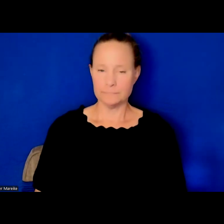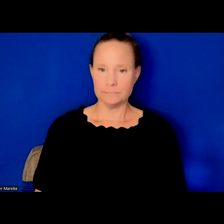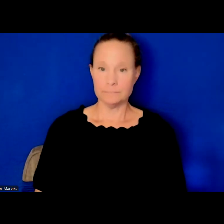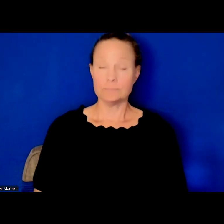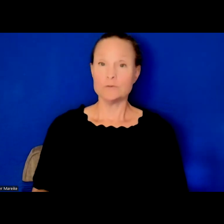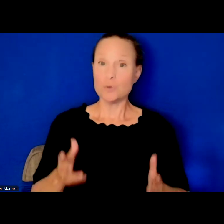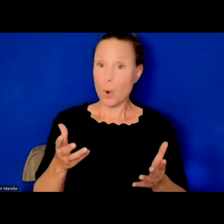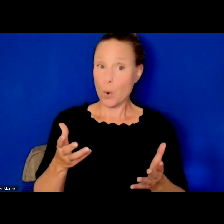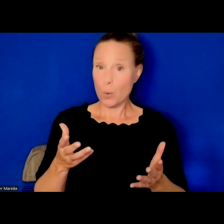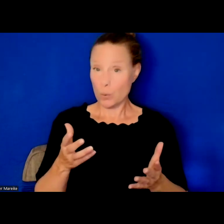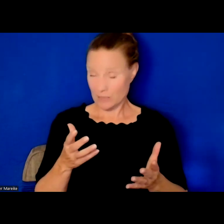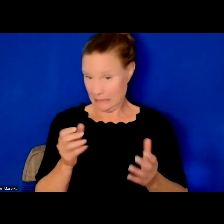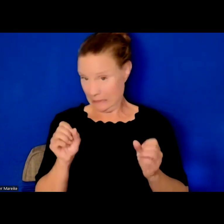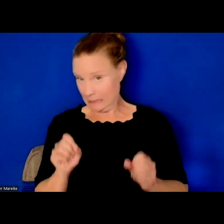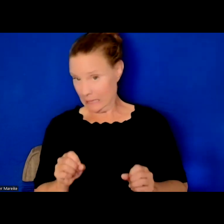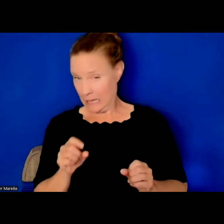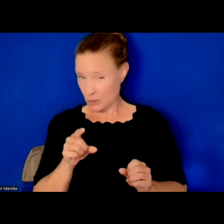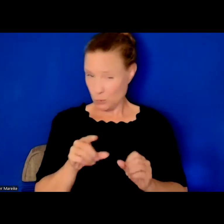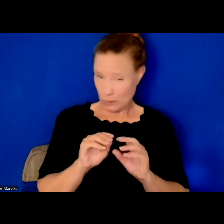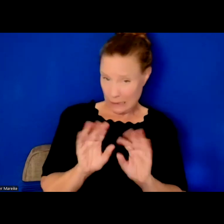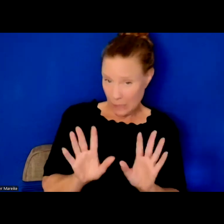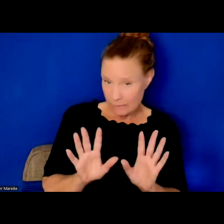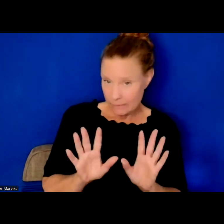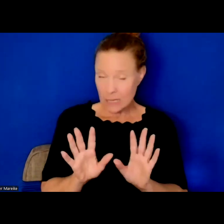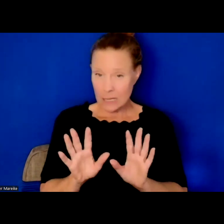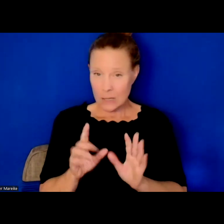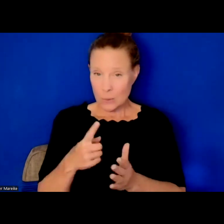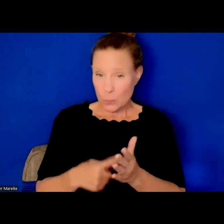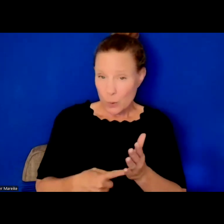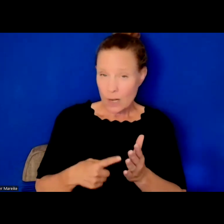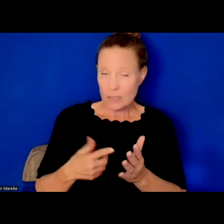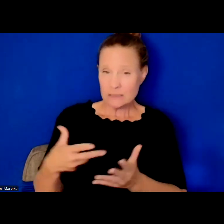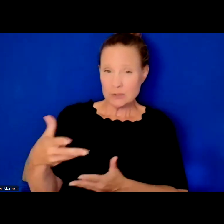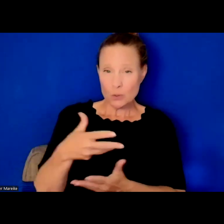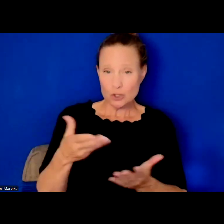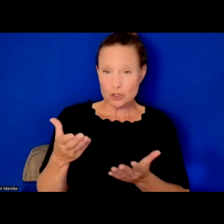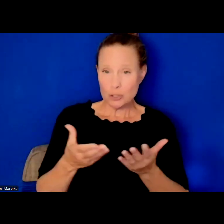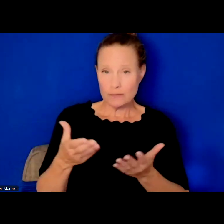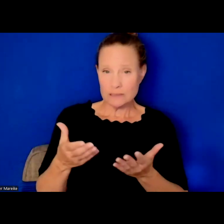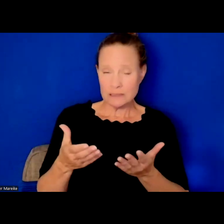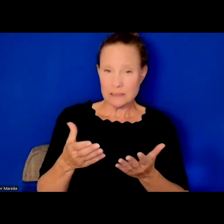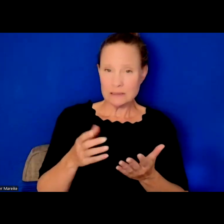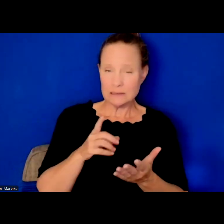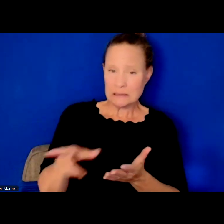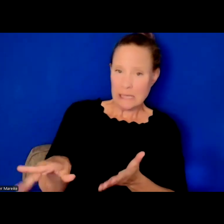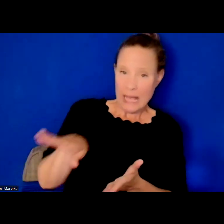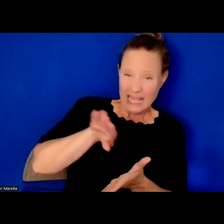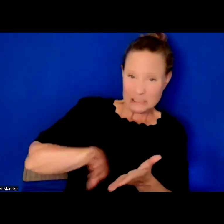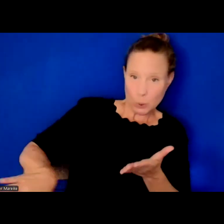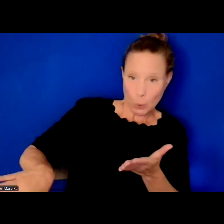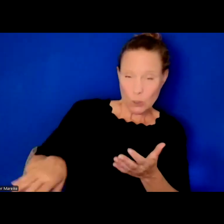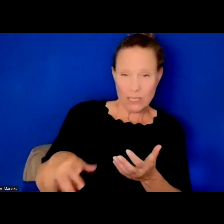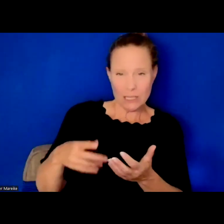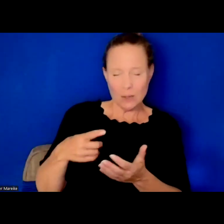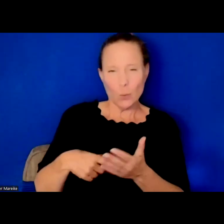being said, is there a way to clarify what social services are not included, social versus medical